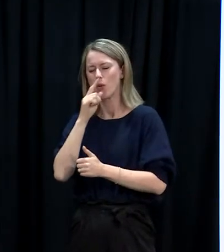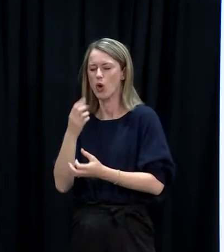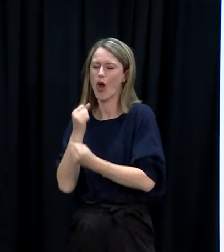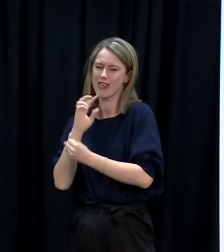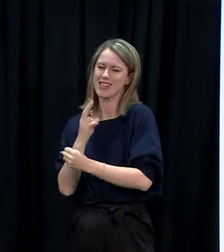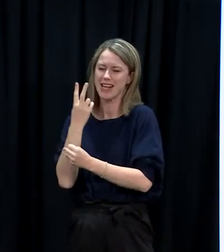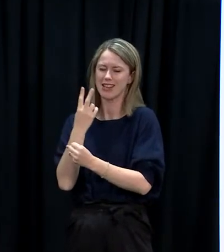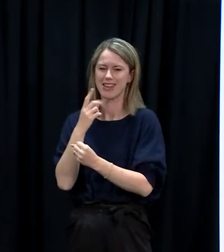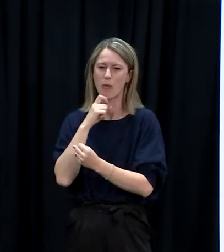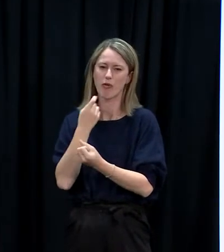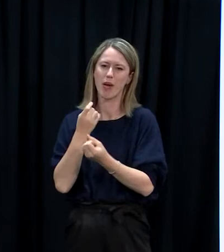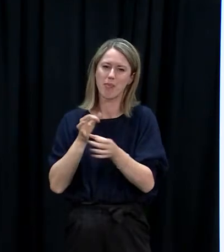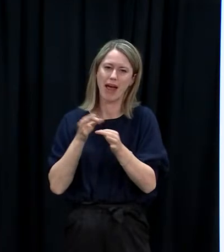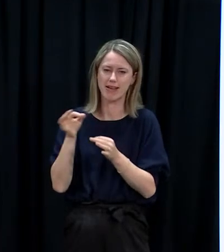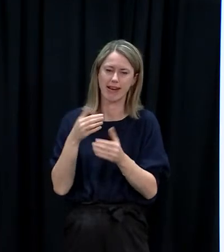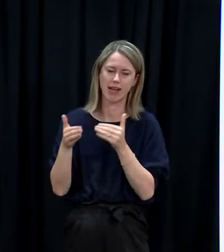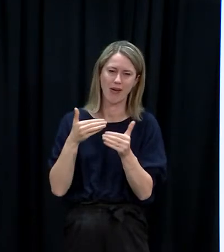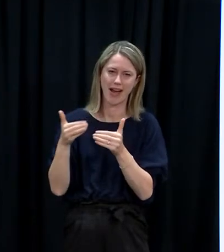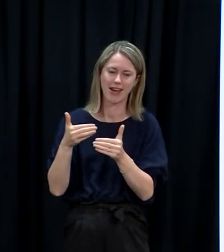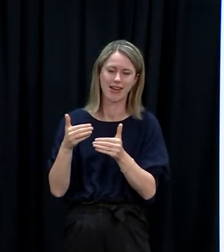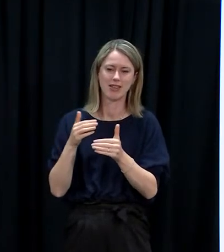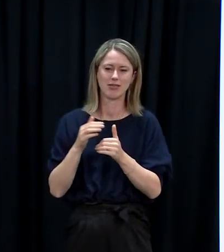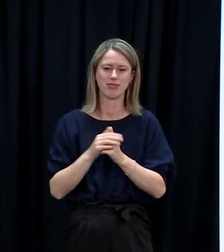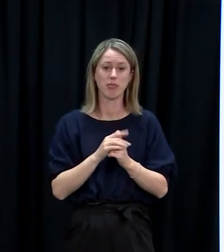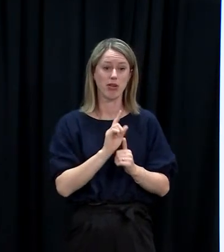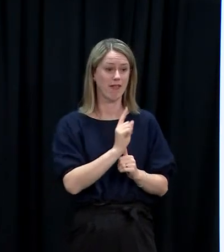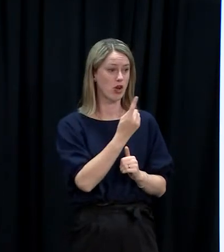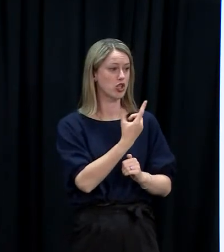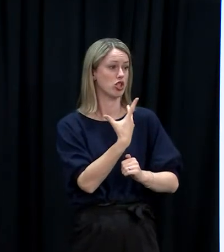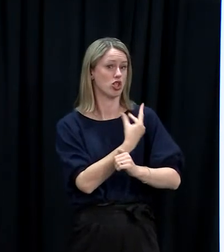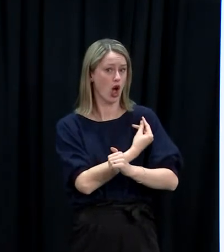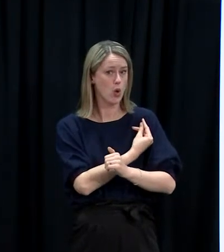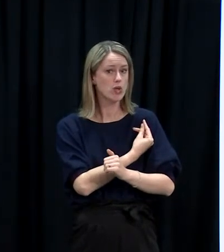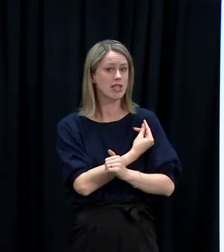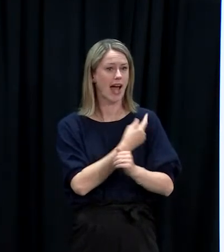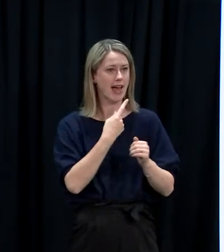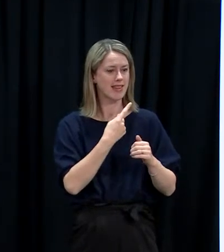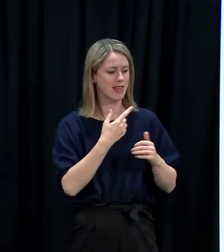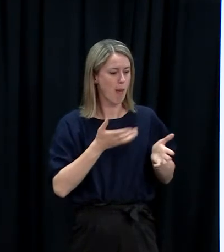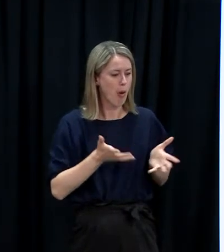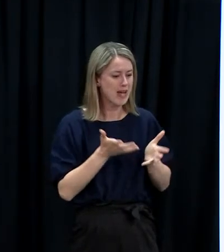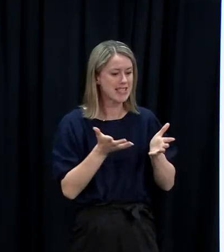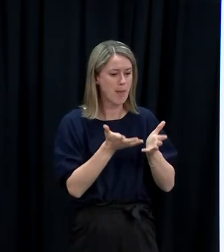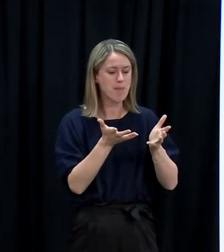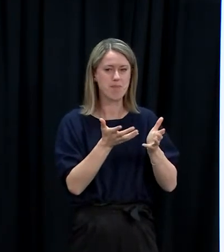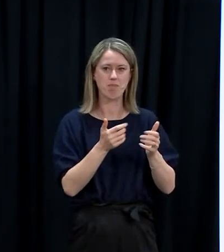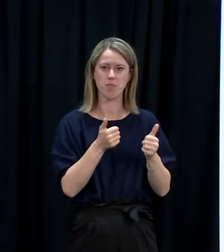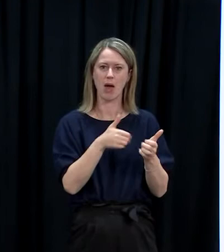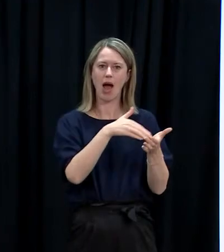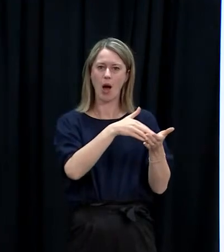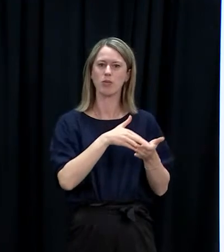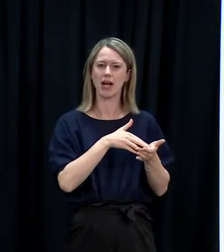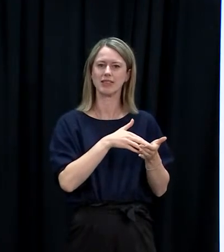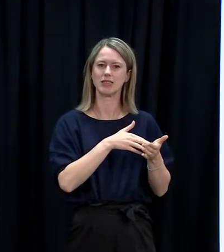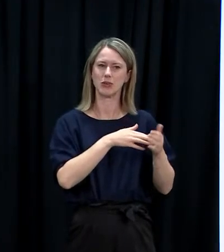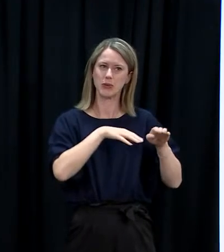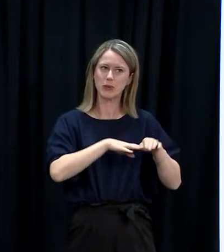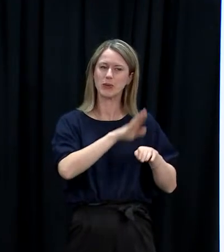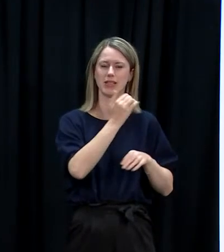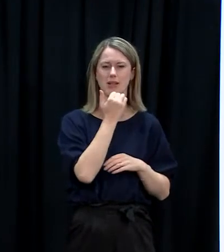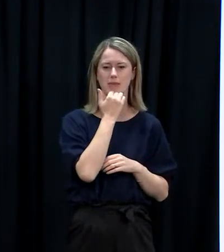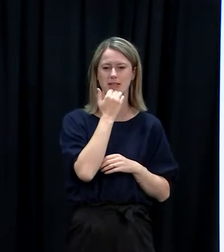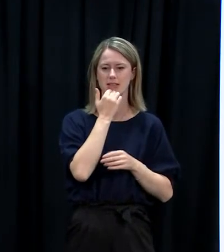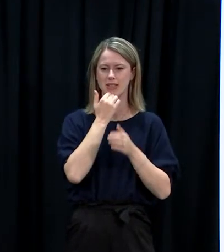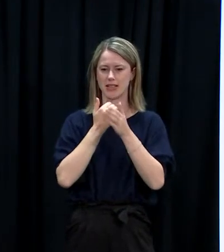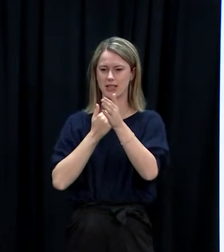will have been the case, so there will have been people who would have got them otherwise. But the first dose rate and the momentum behind that certainly helped us to get more first